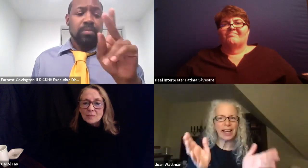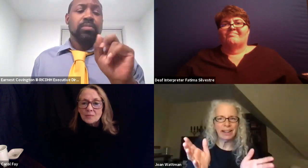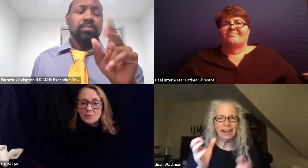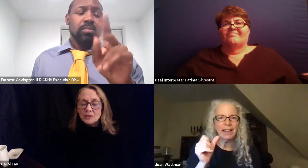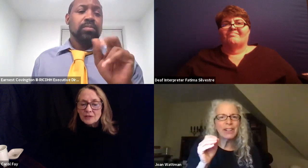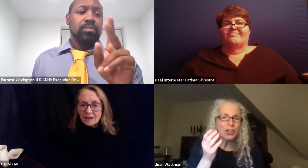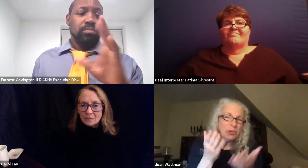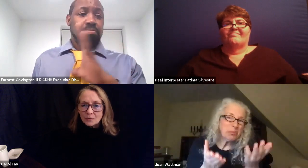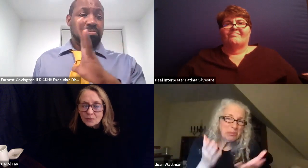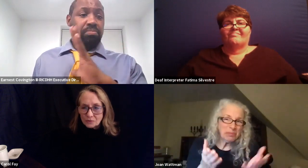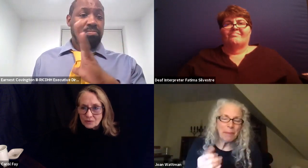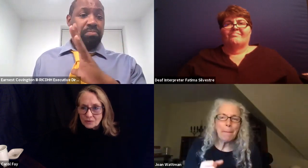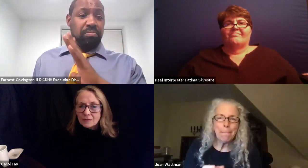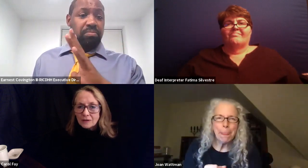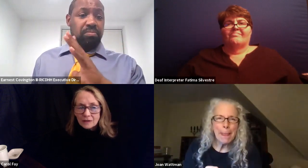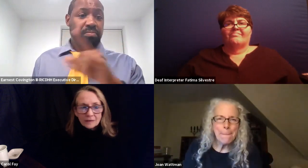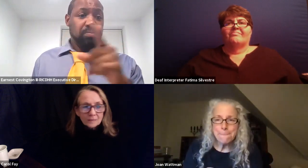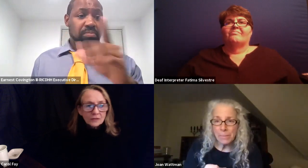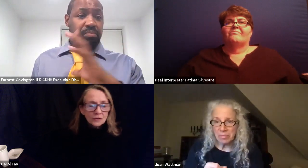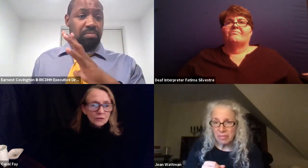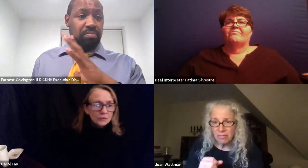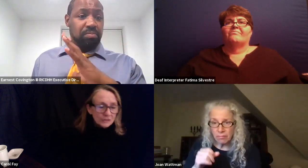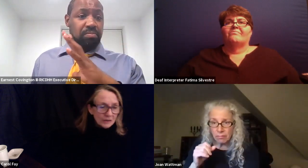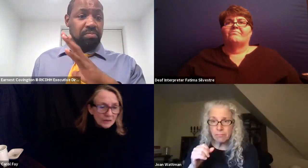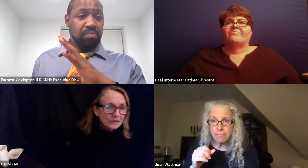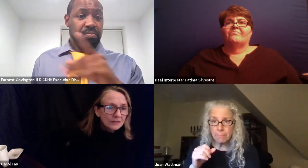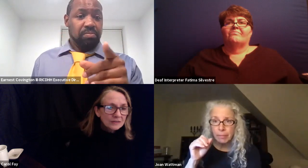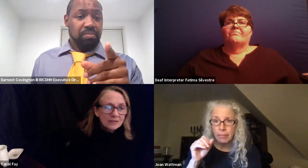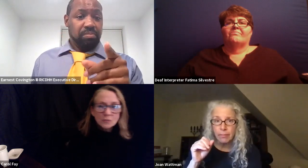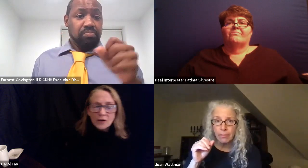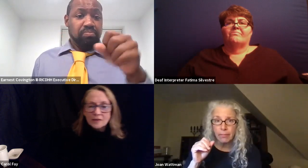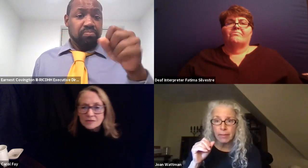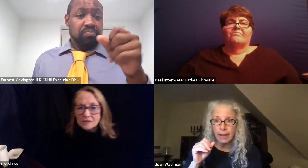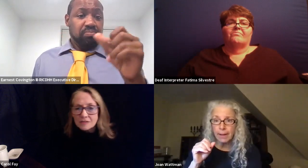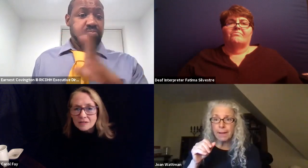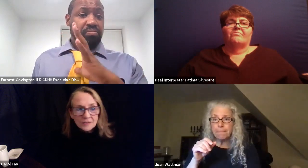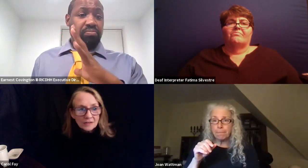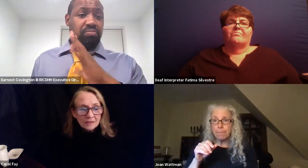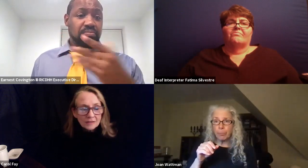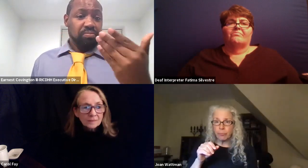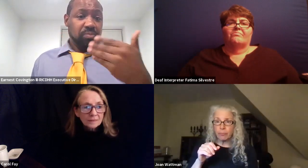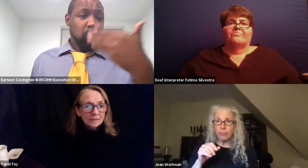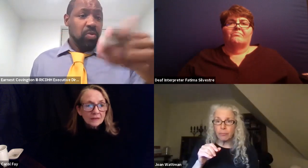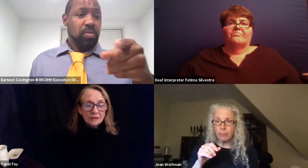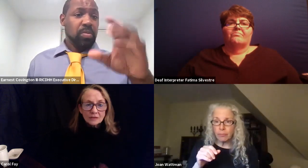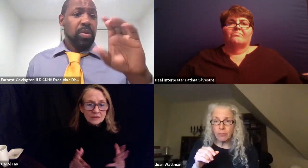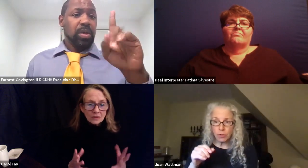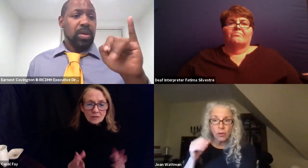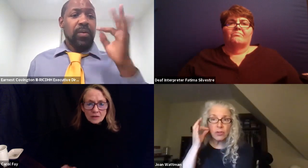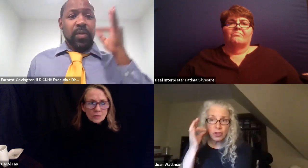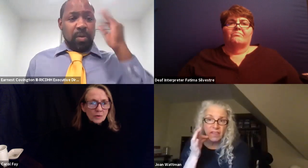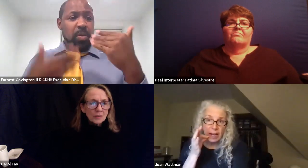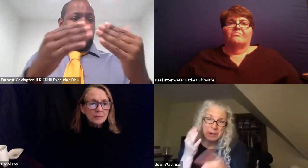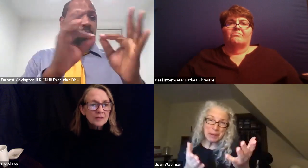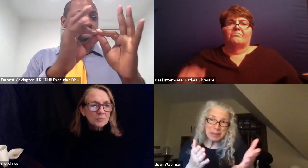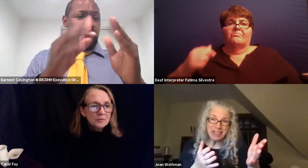So maybe we could have both you signing Ernest as well as the CDI signing. And Ernest said, okay,